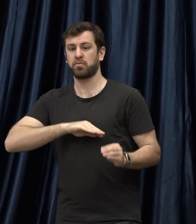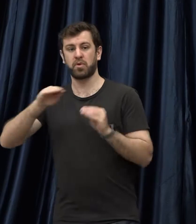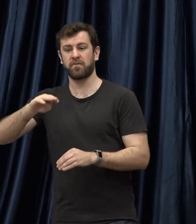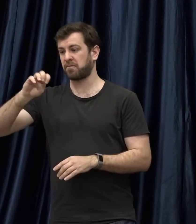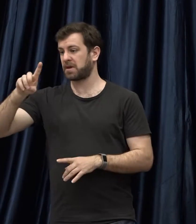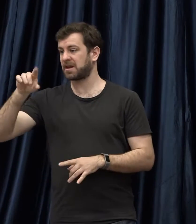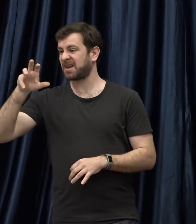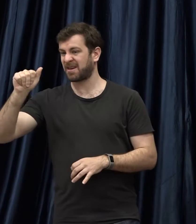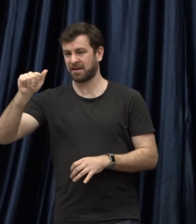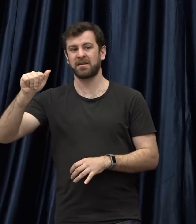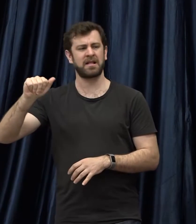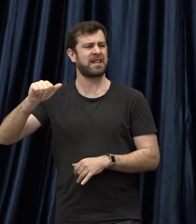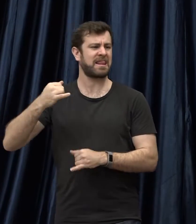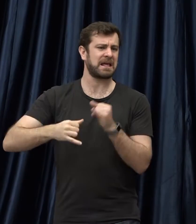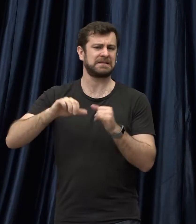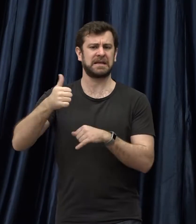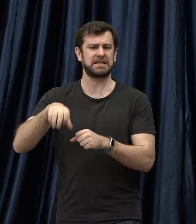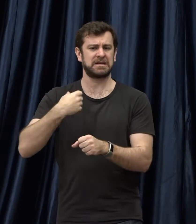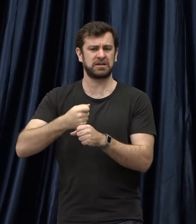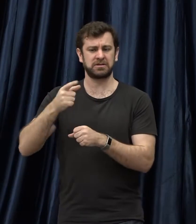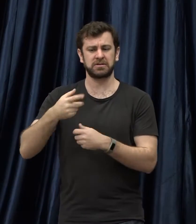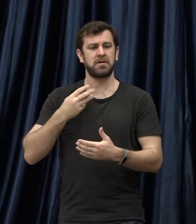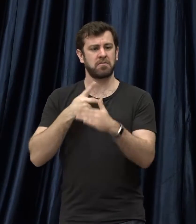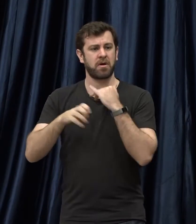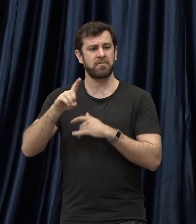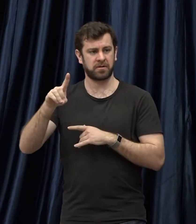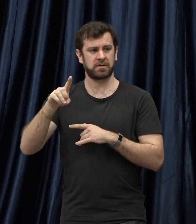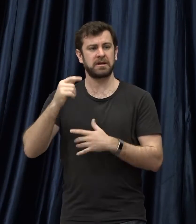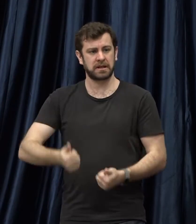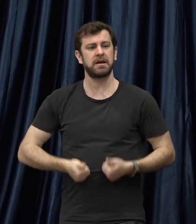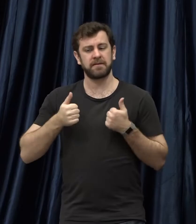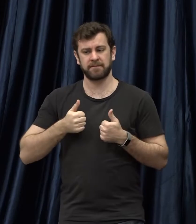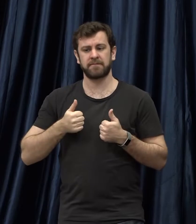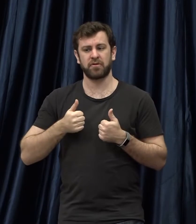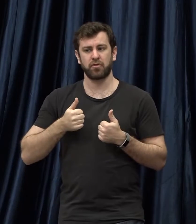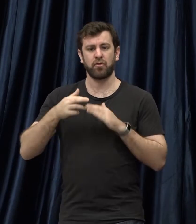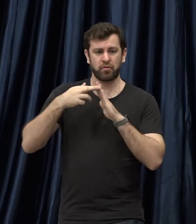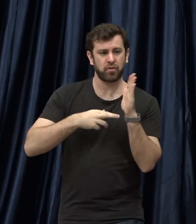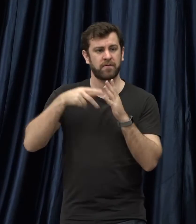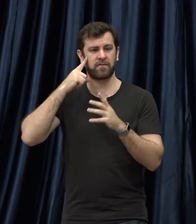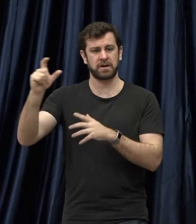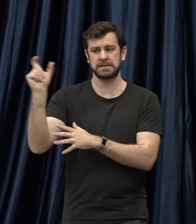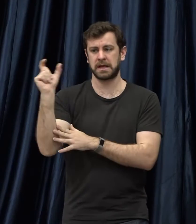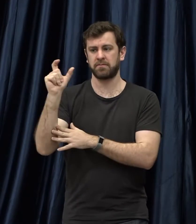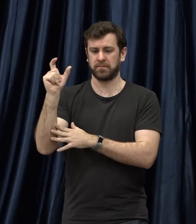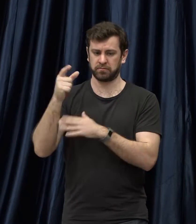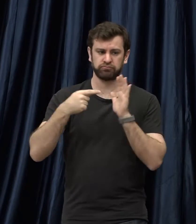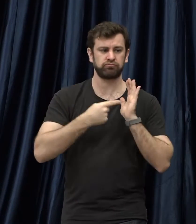Medina period, the last 10 years, where the rules of Islam were revealed in